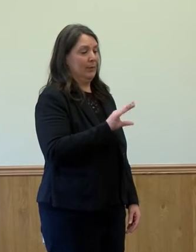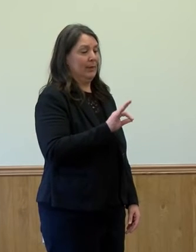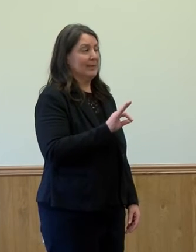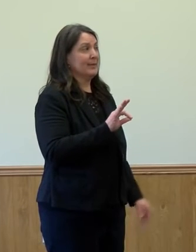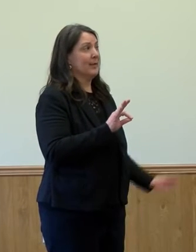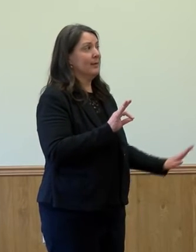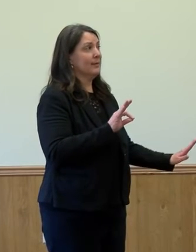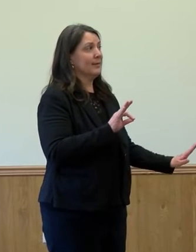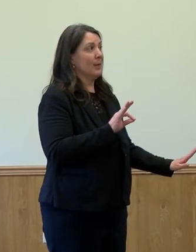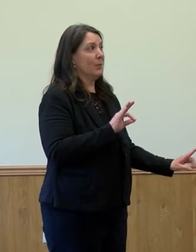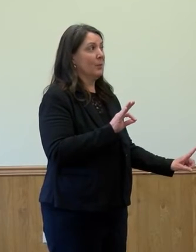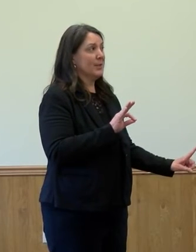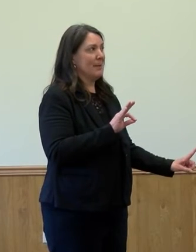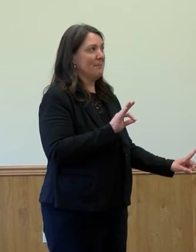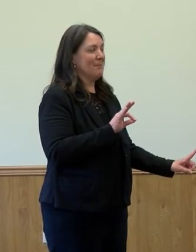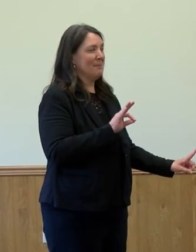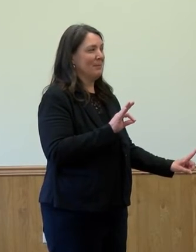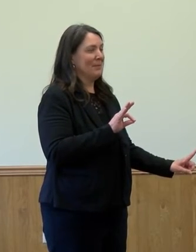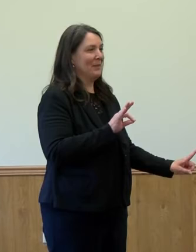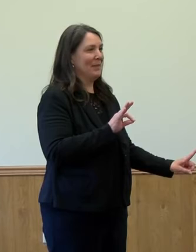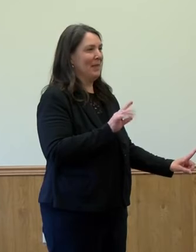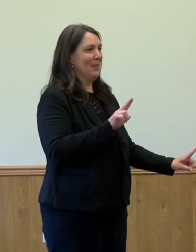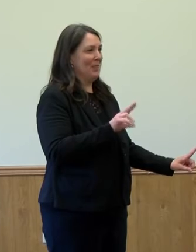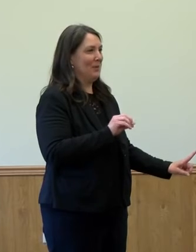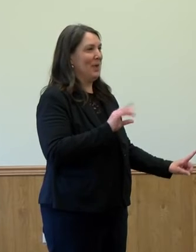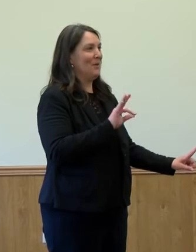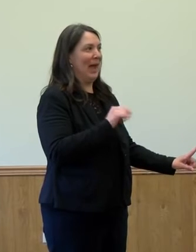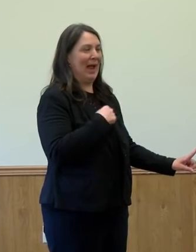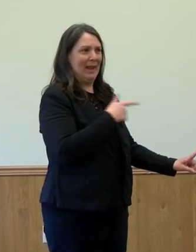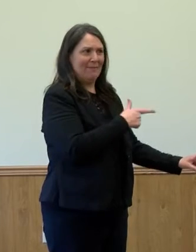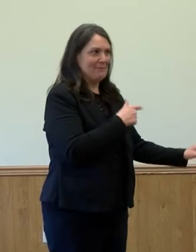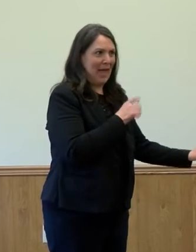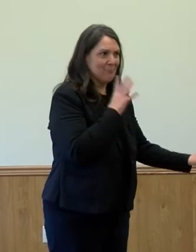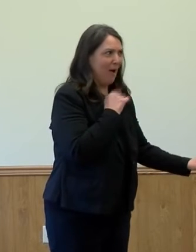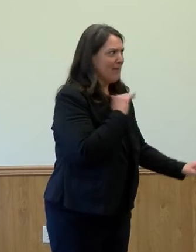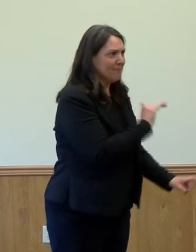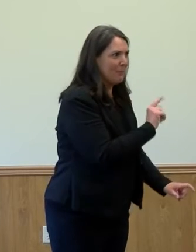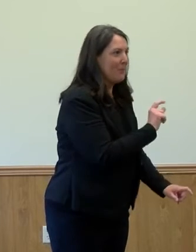309-671-8084. Say it one more time. Oh, I'm sorry.